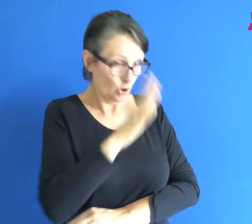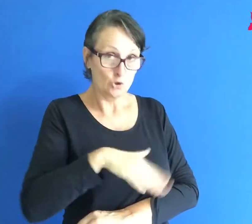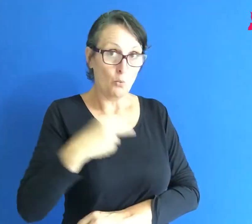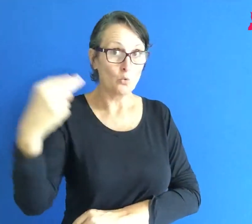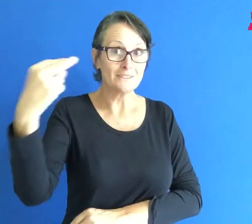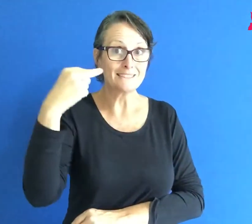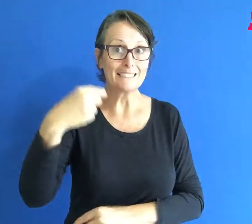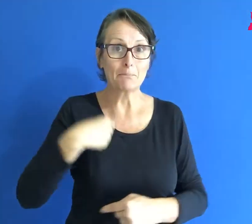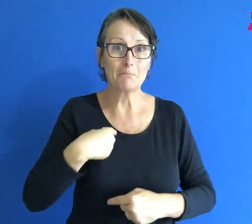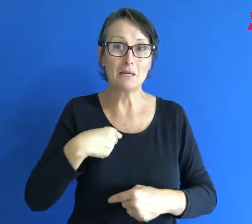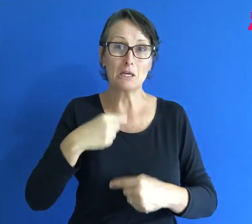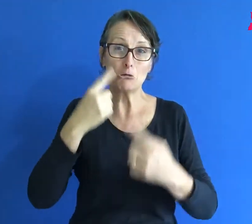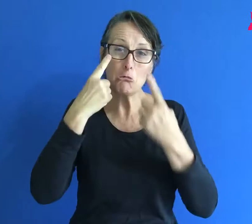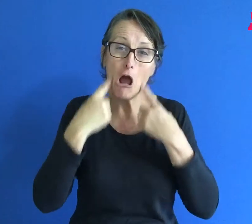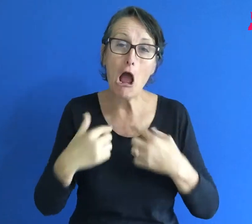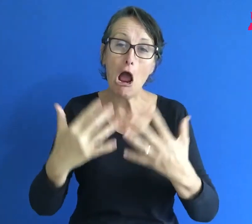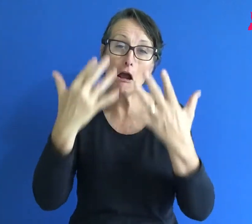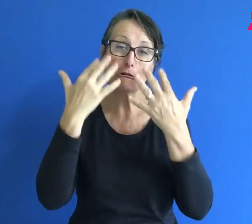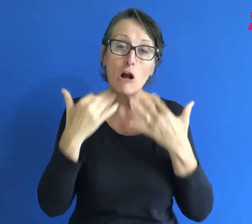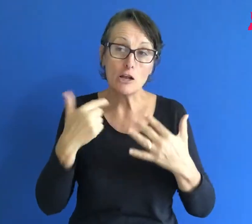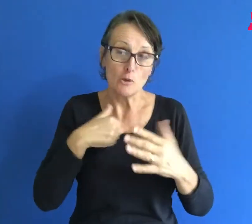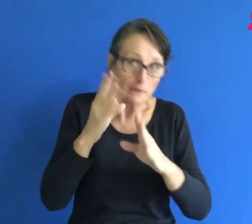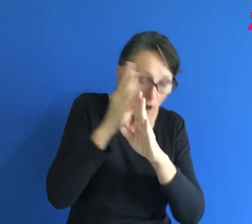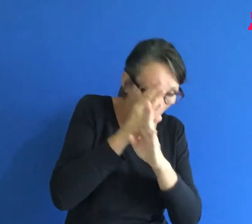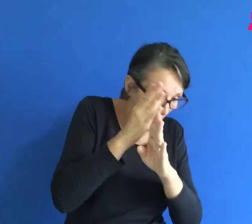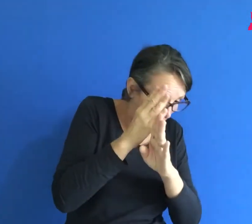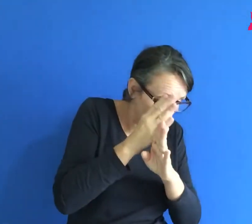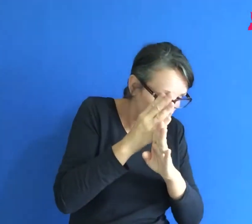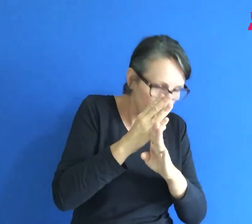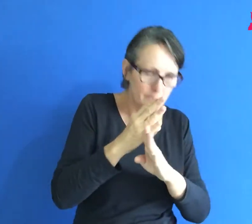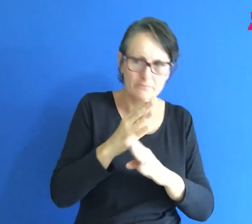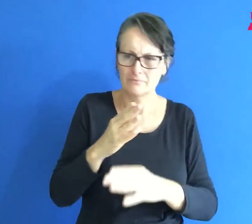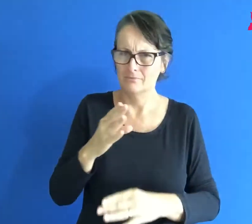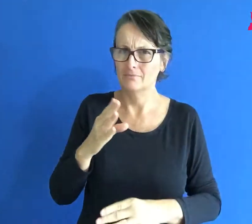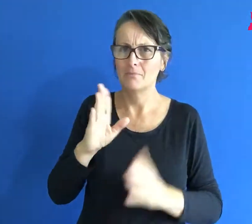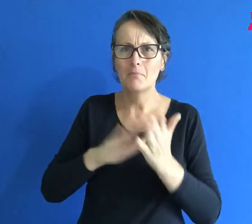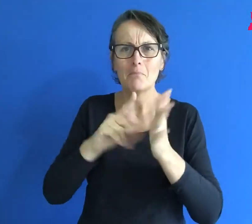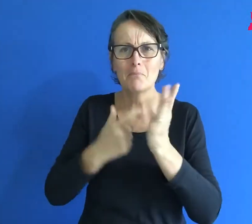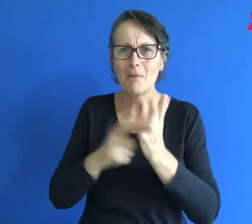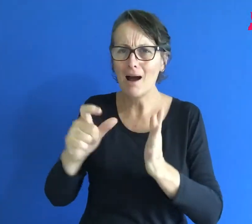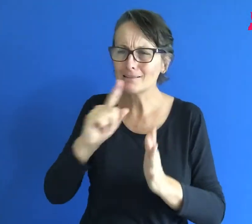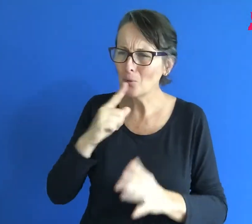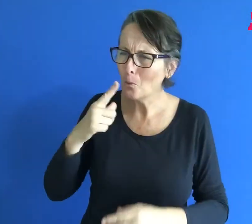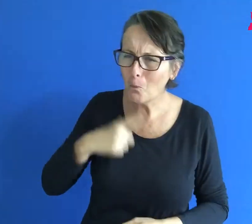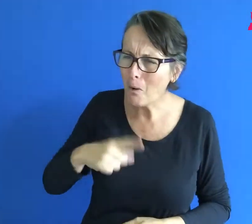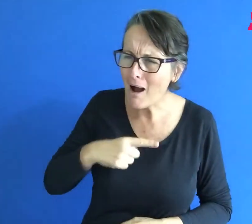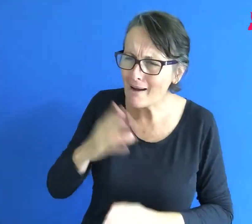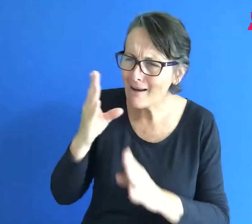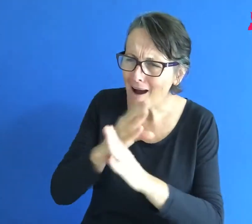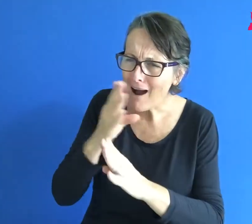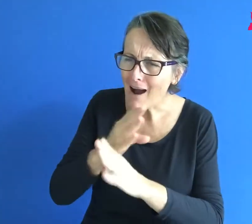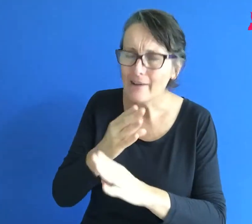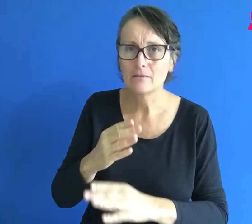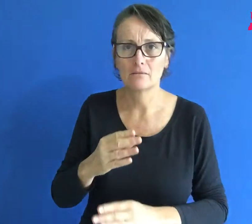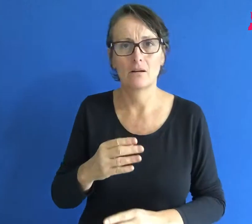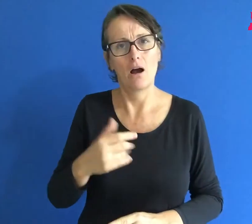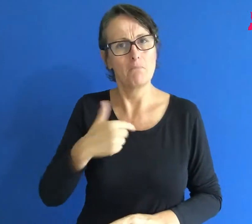crying in a car, so I ducked down behind the dashboard and hid. Why? Why did you bother to why? It's pride of organisation, hero